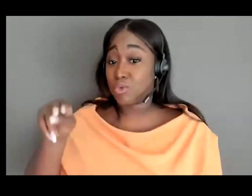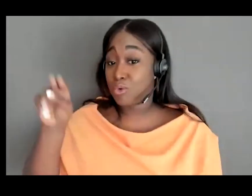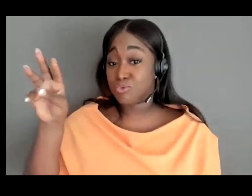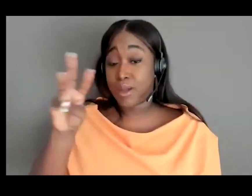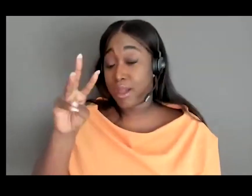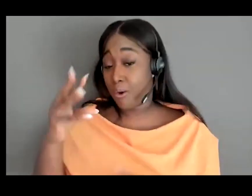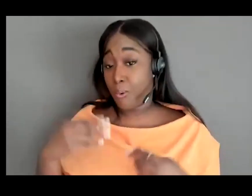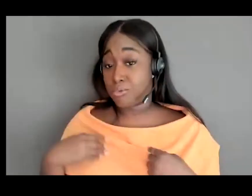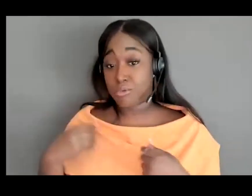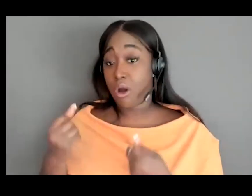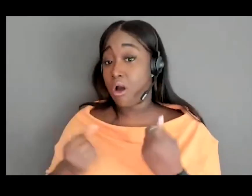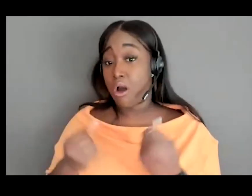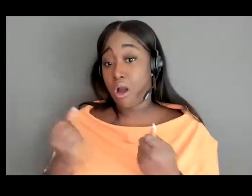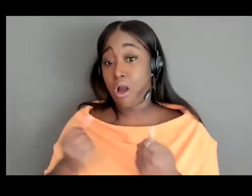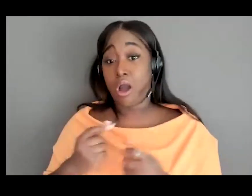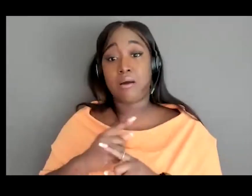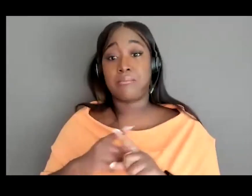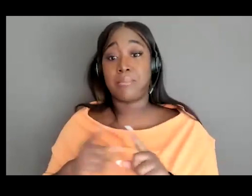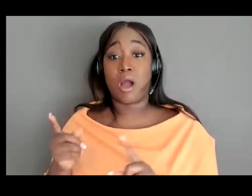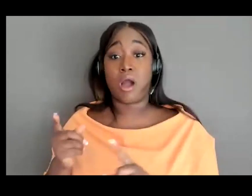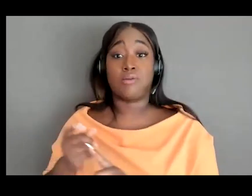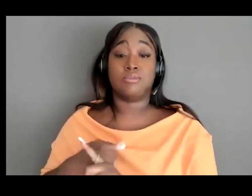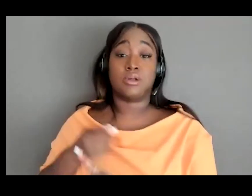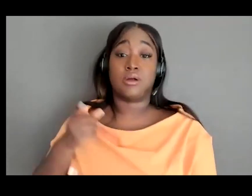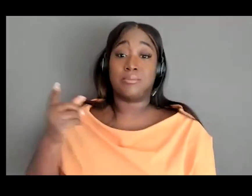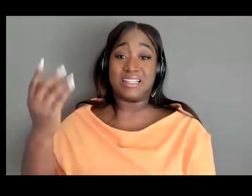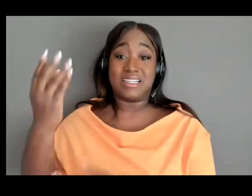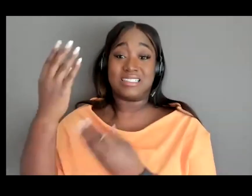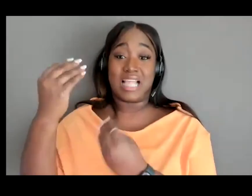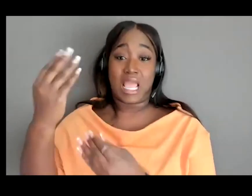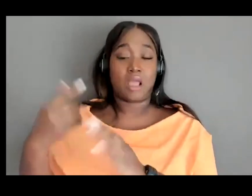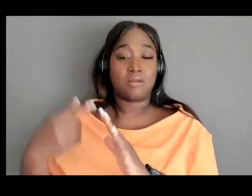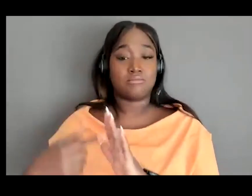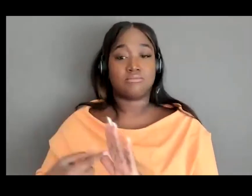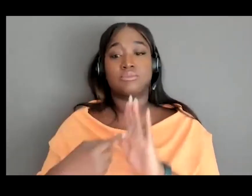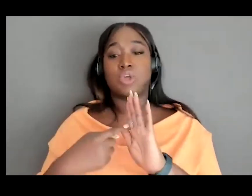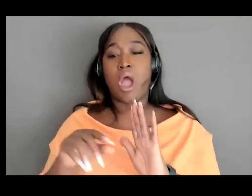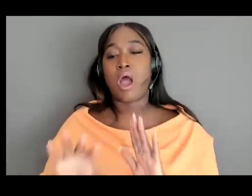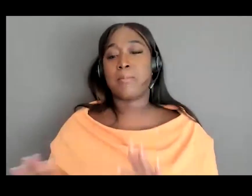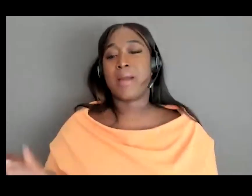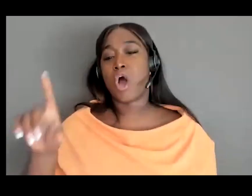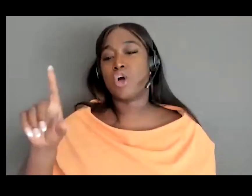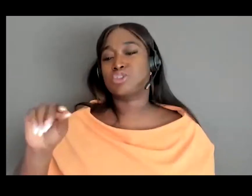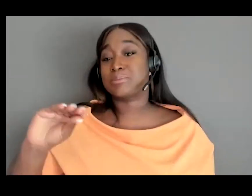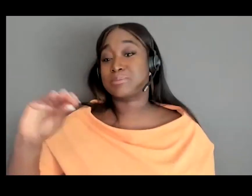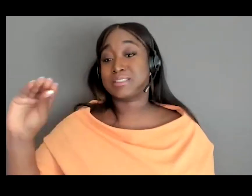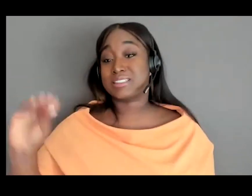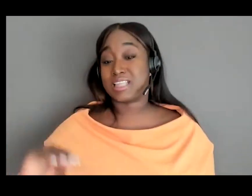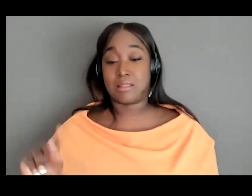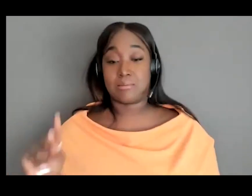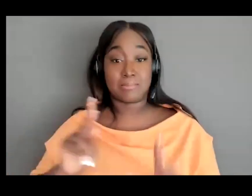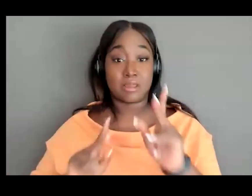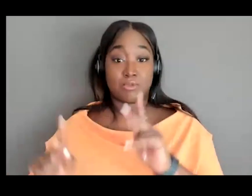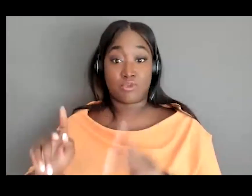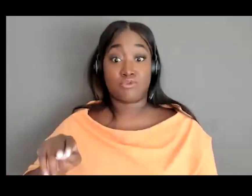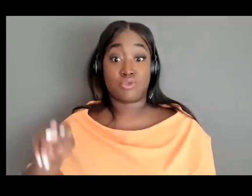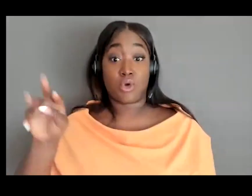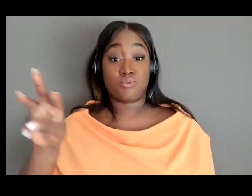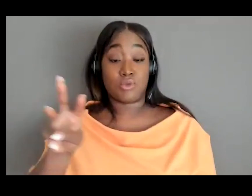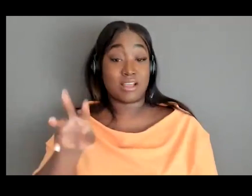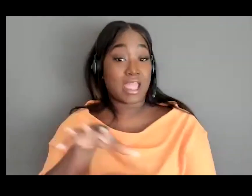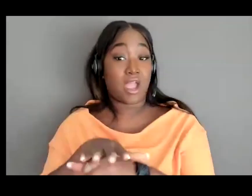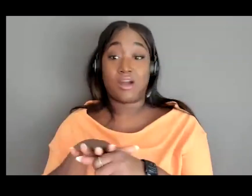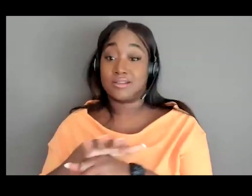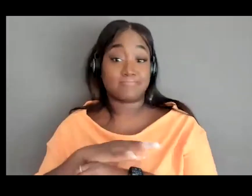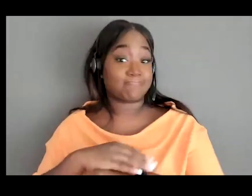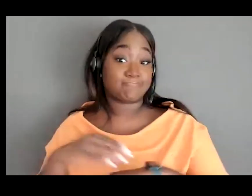from the census data, do have those statistics about, maybe 20% of people in those Northwestern areas still don't have cars.